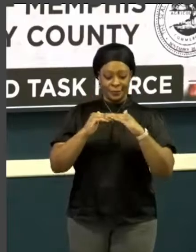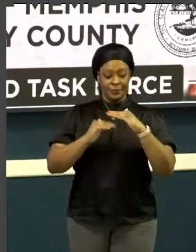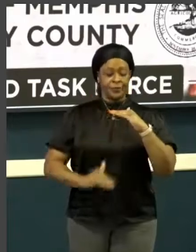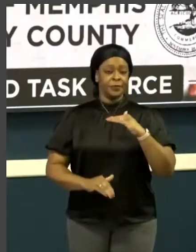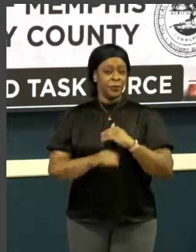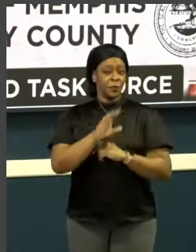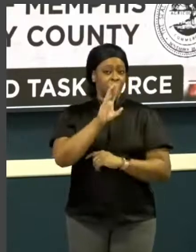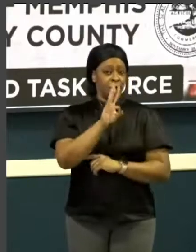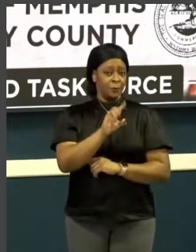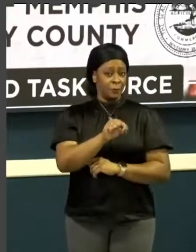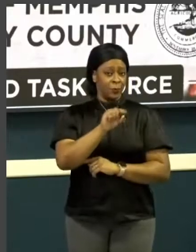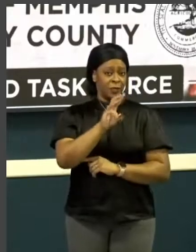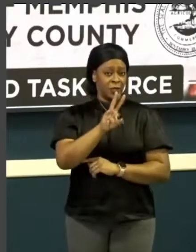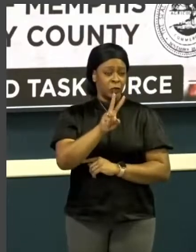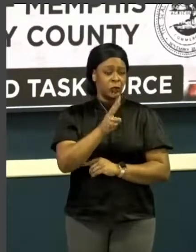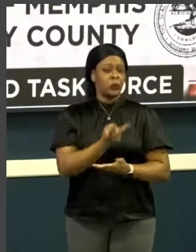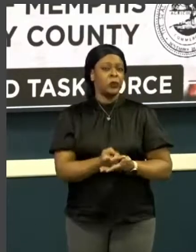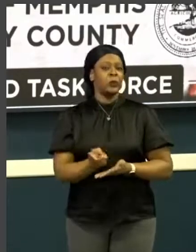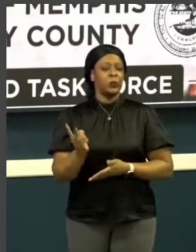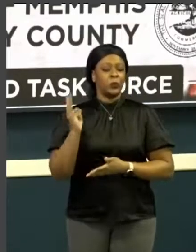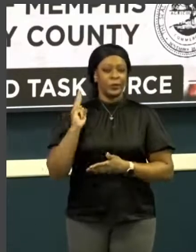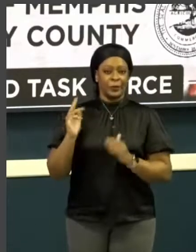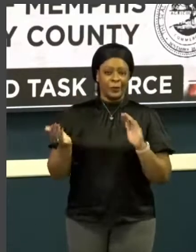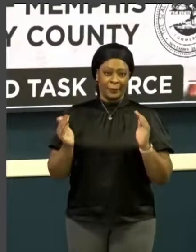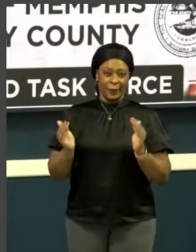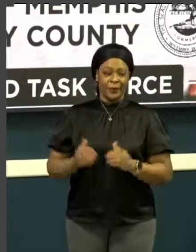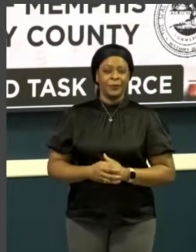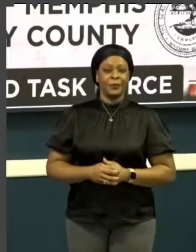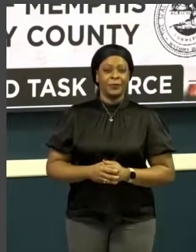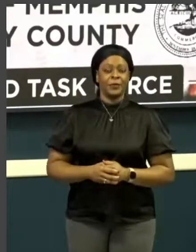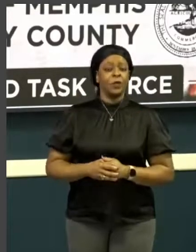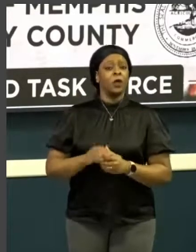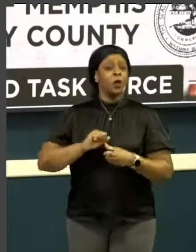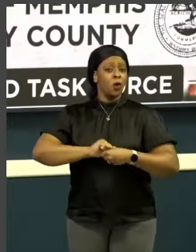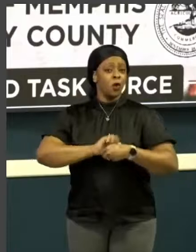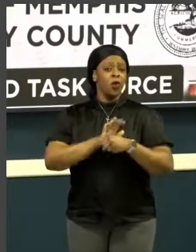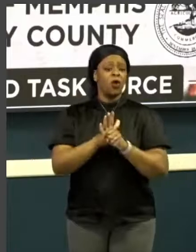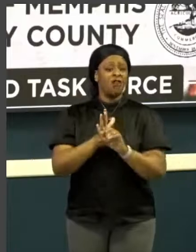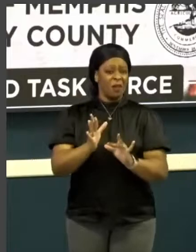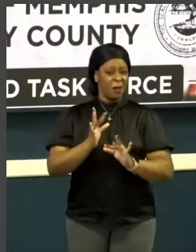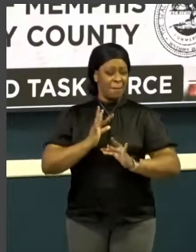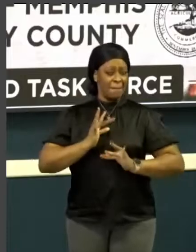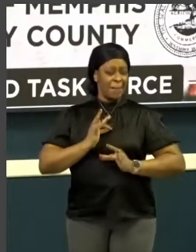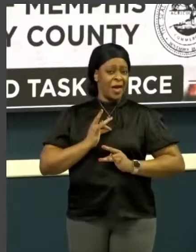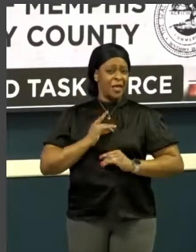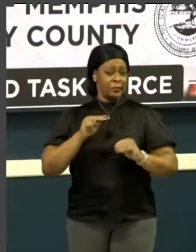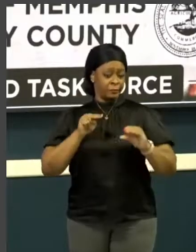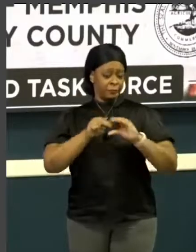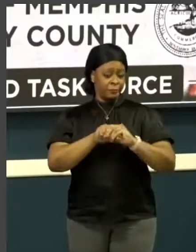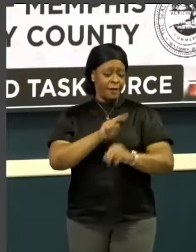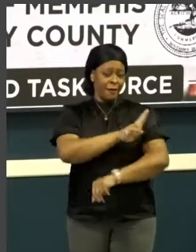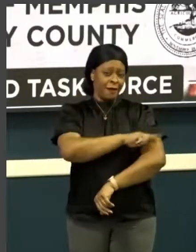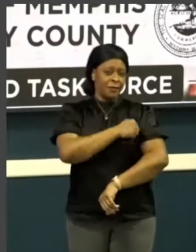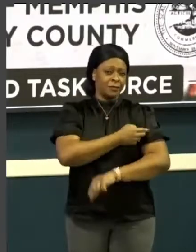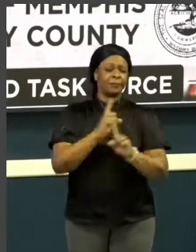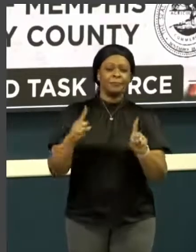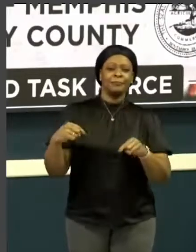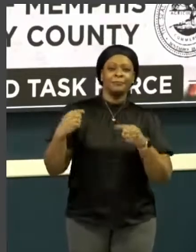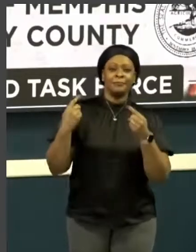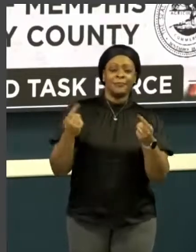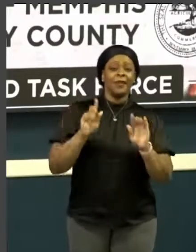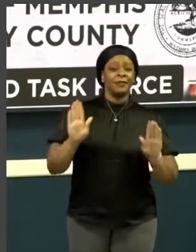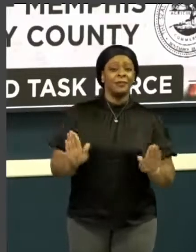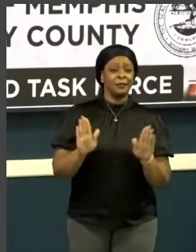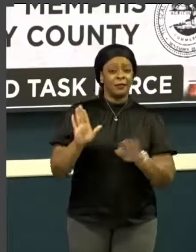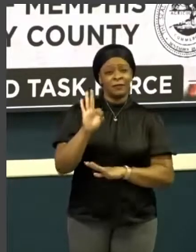from 0.62 2 weeks ago. Total COVID-19 positive hospitalizations as of Sunday,